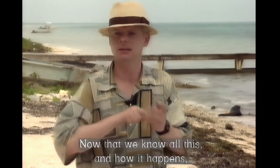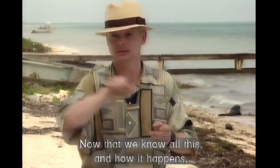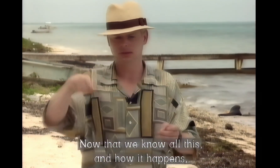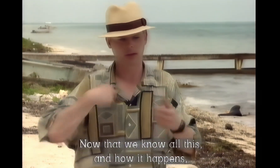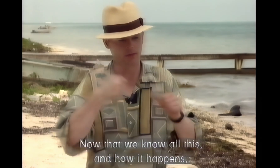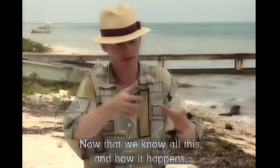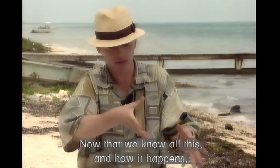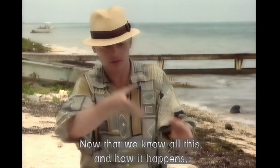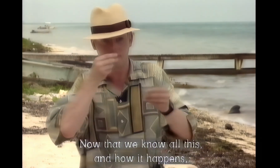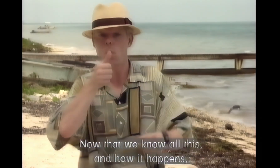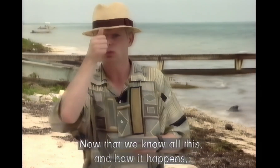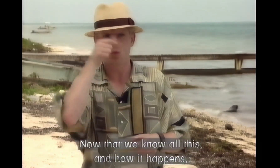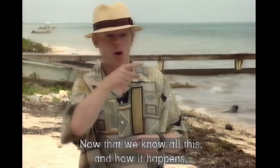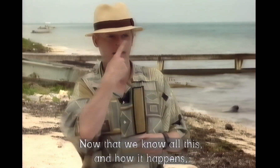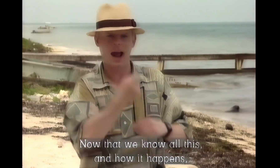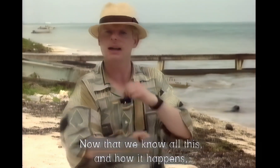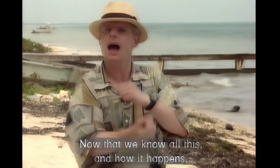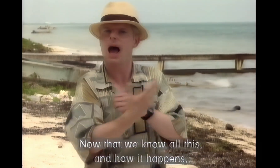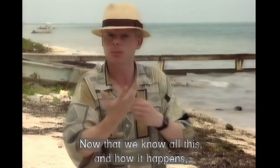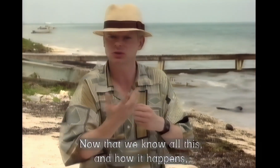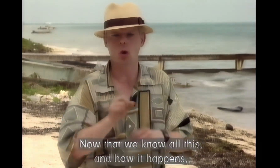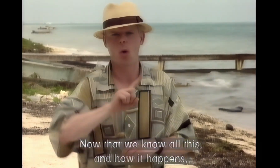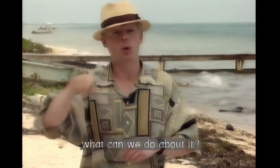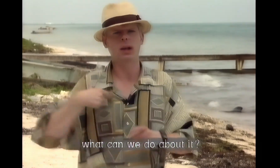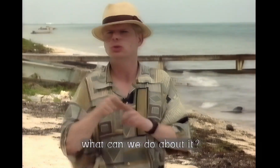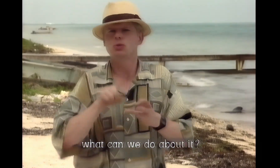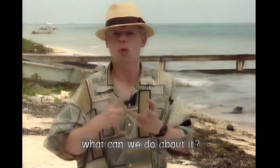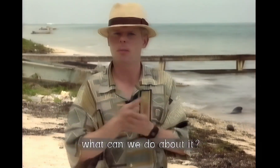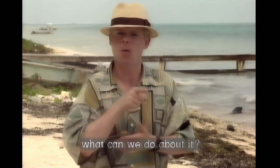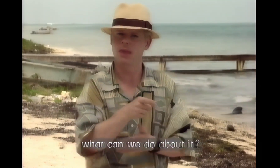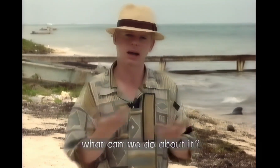So now that we know all this and how it happens, what can we do about it?